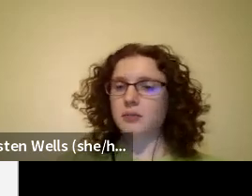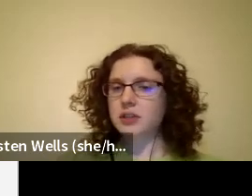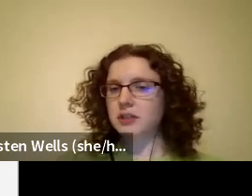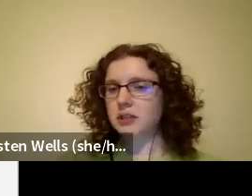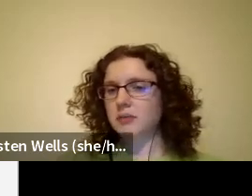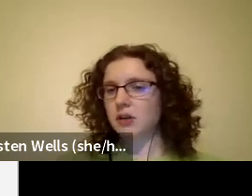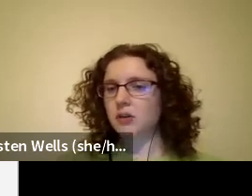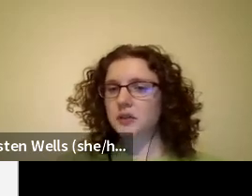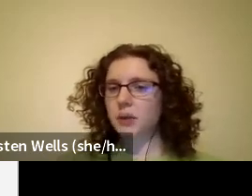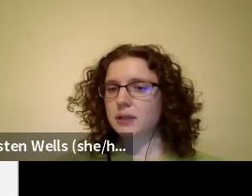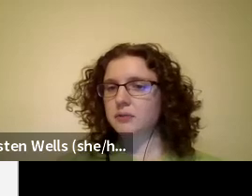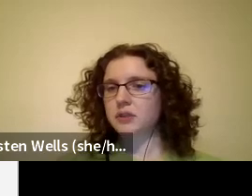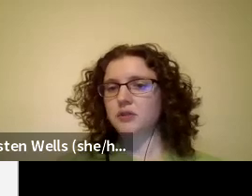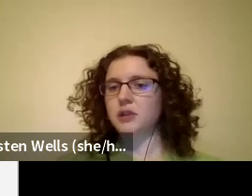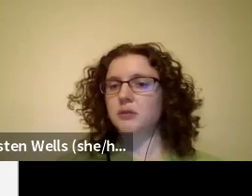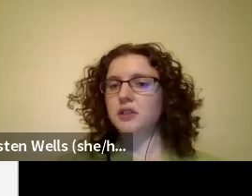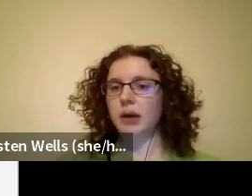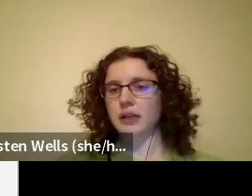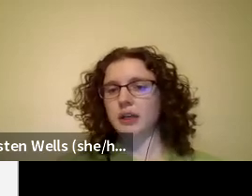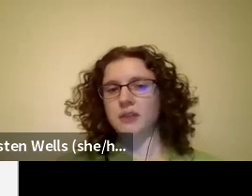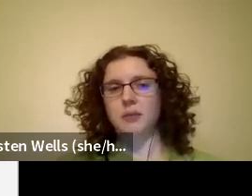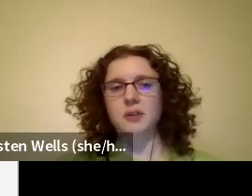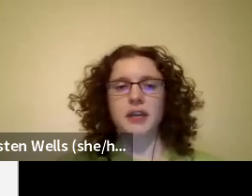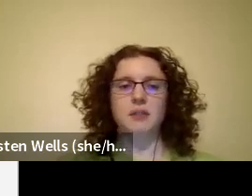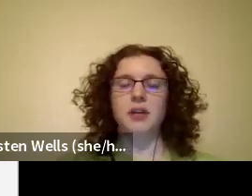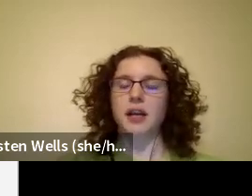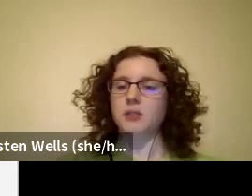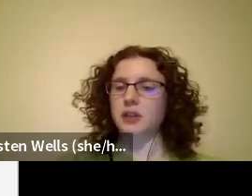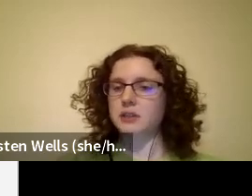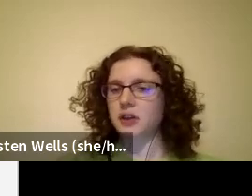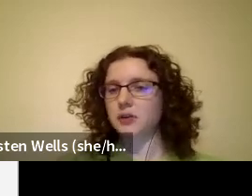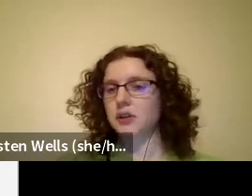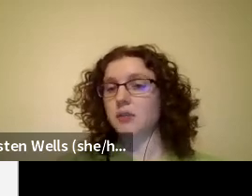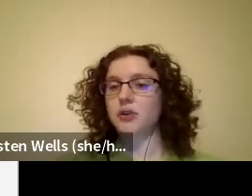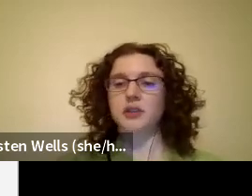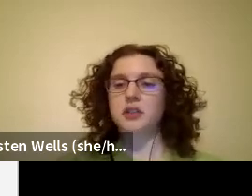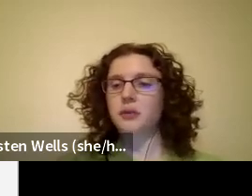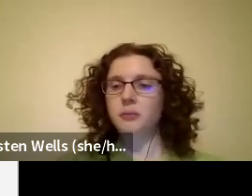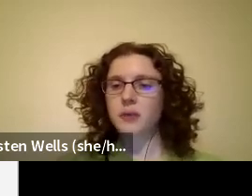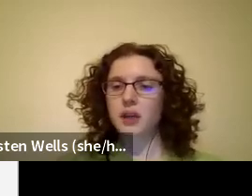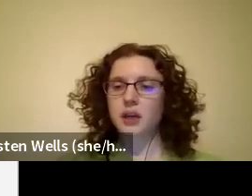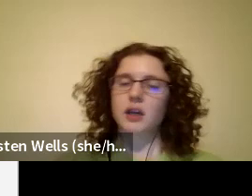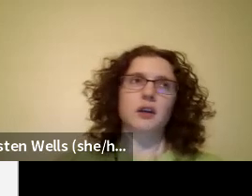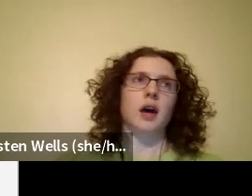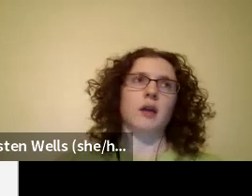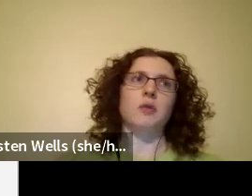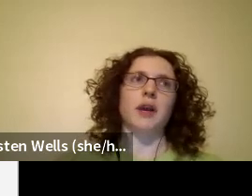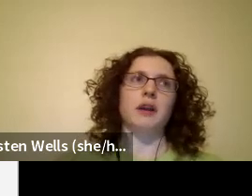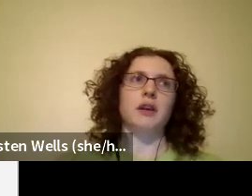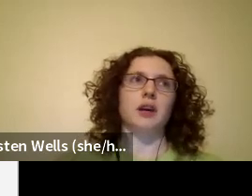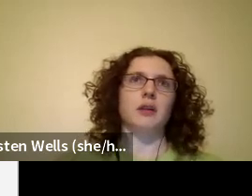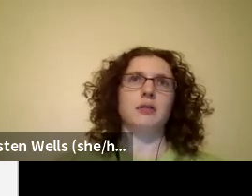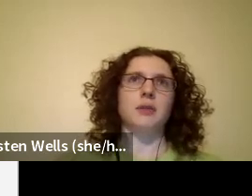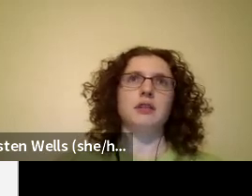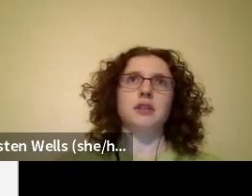voluntarily, emergency medical response was usually who responded and was able to get them in an ambulance to go to the emergency room. But